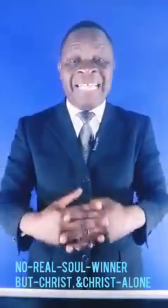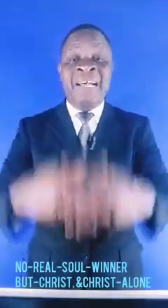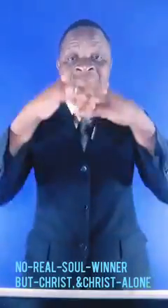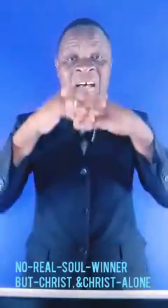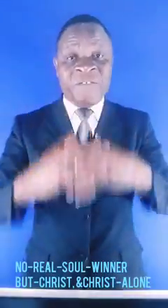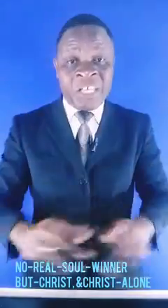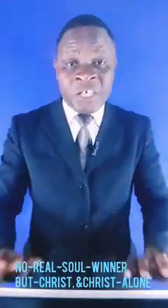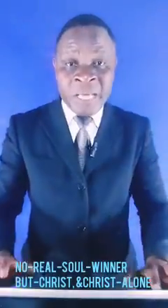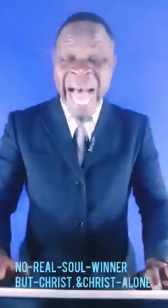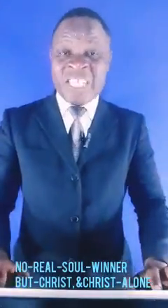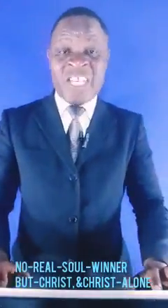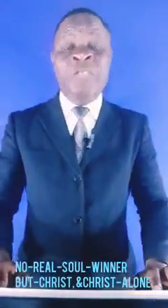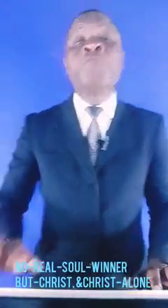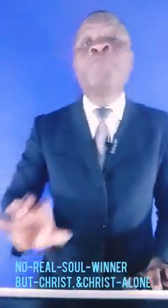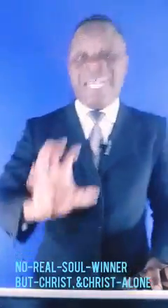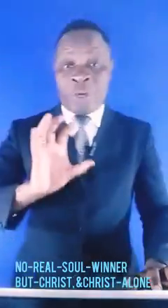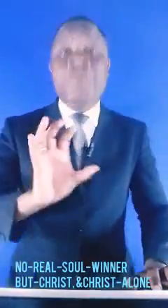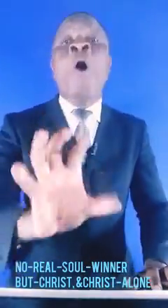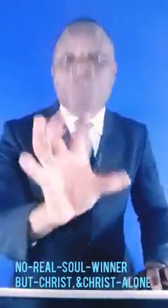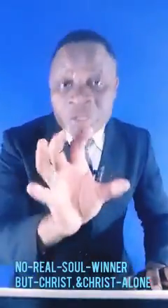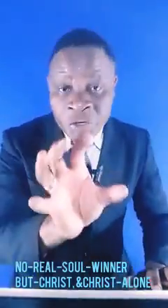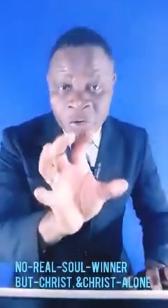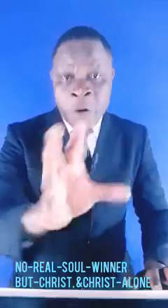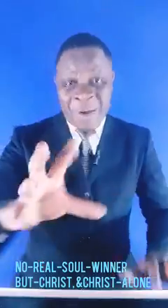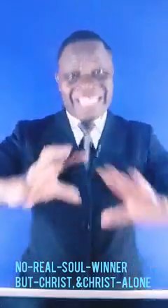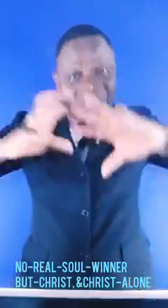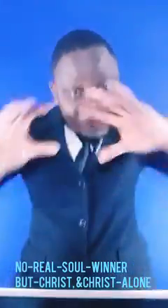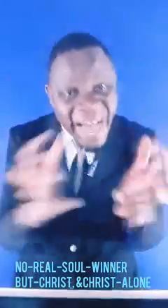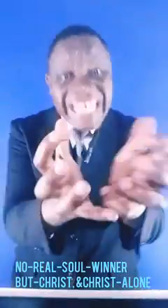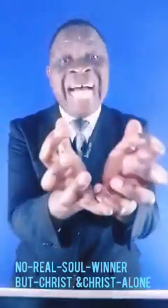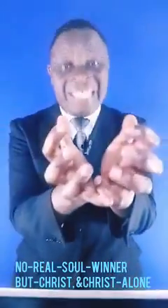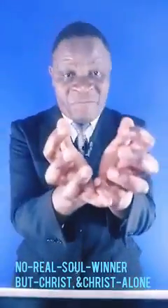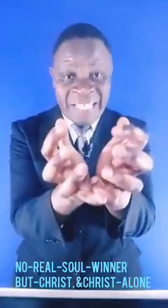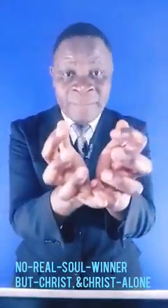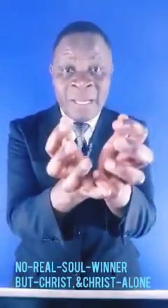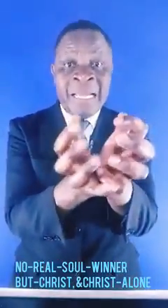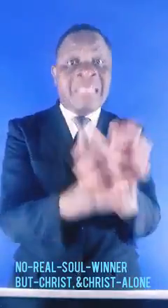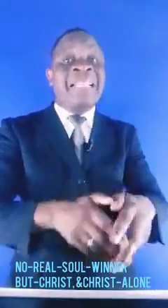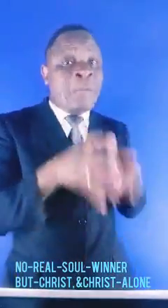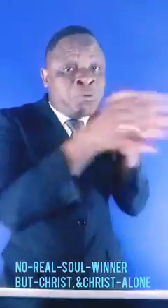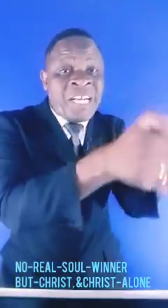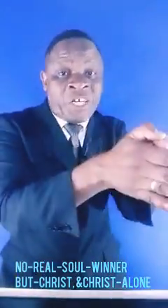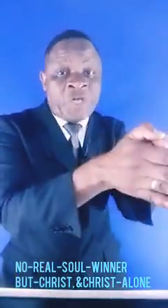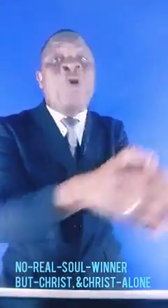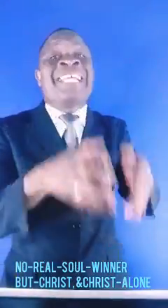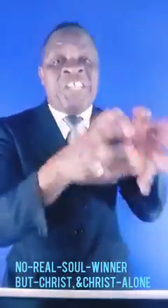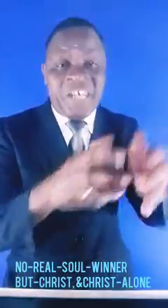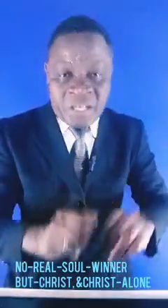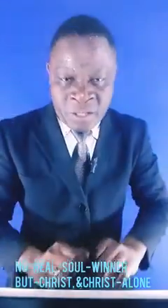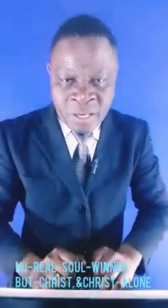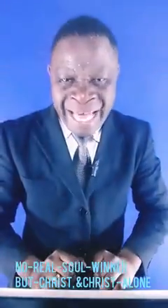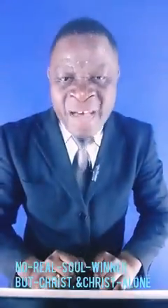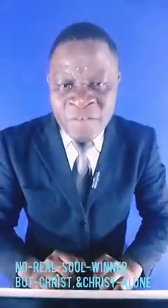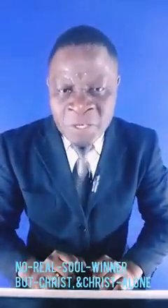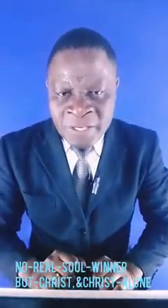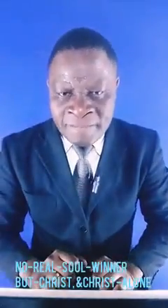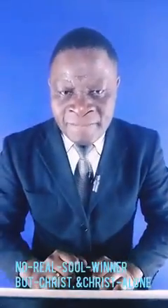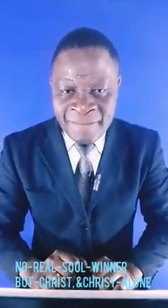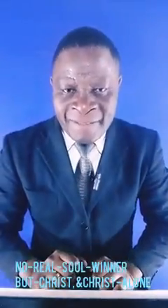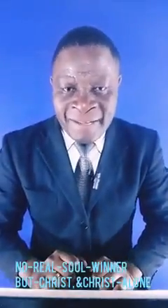that salvation has got more to do with the divine activity than the preacher's or the church's efforts.